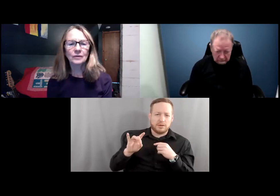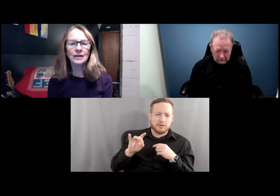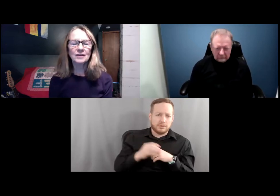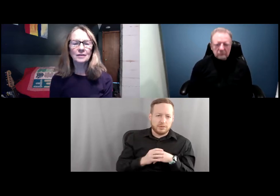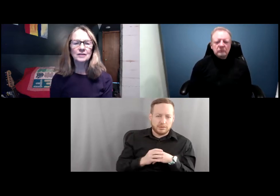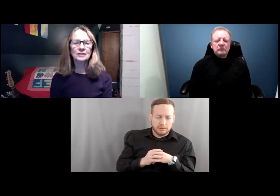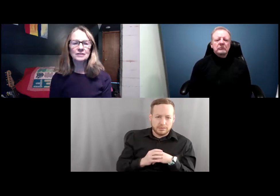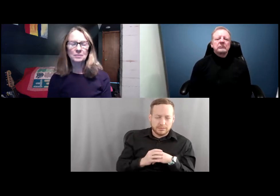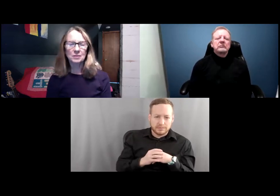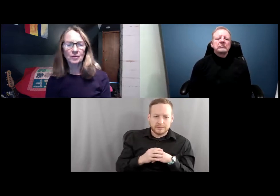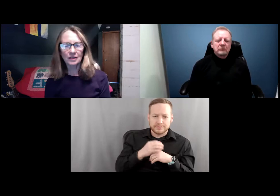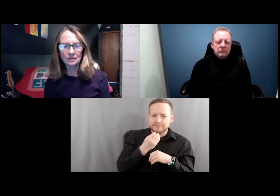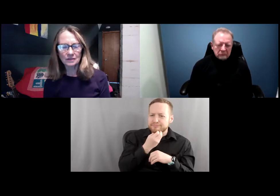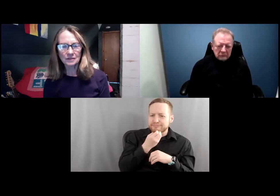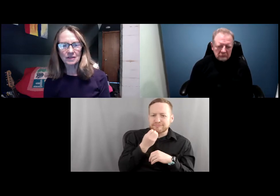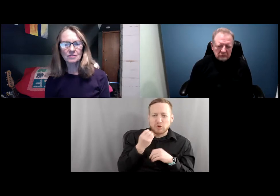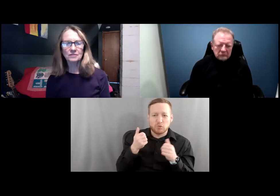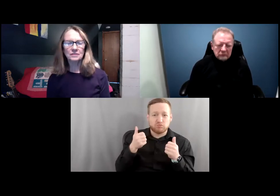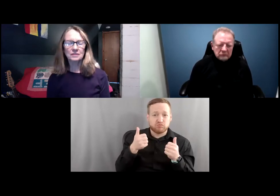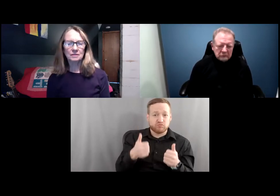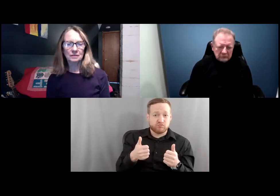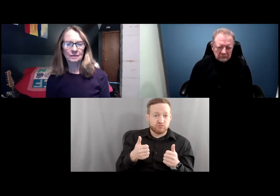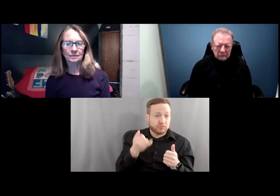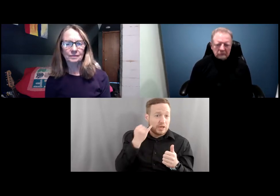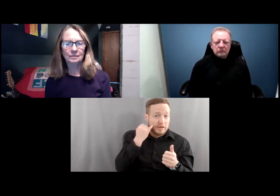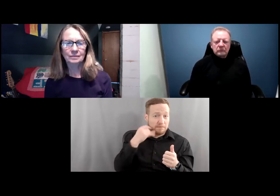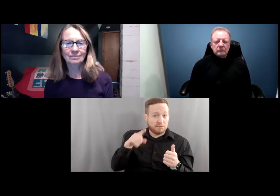Yeah, we'll have that meeting on September 8th instead of the 15th.